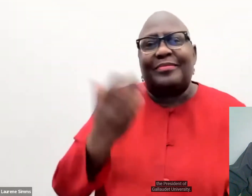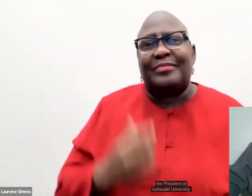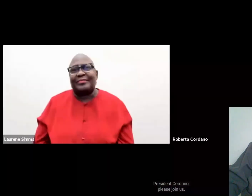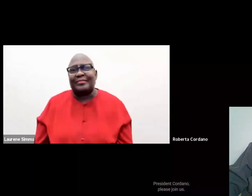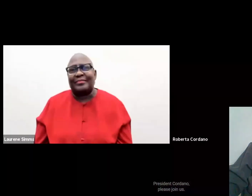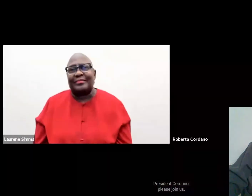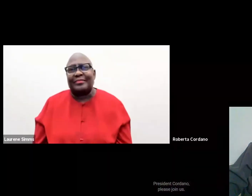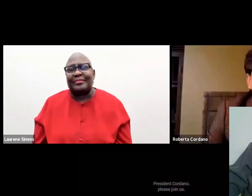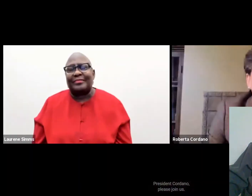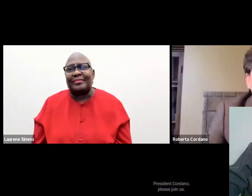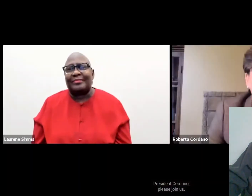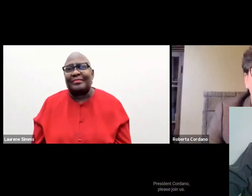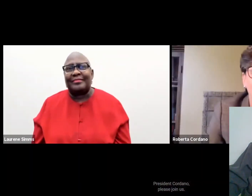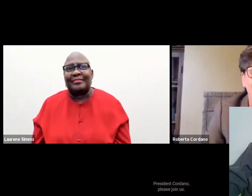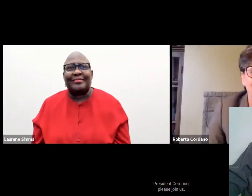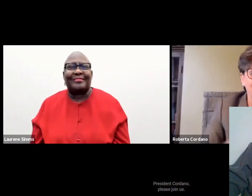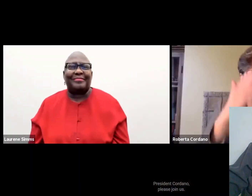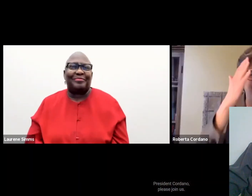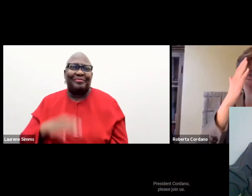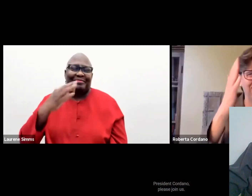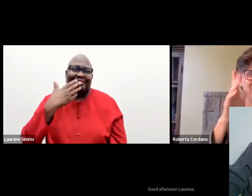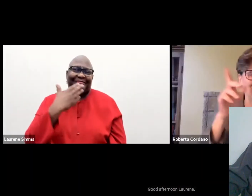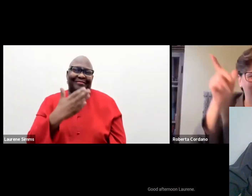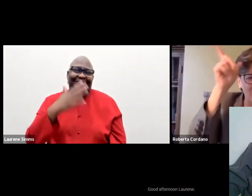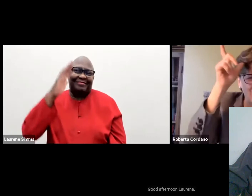Gallaudet University. Please share your screen.